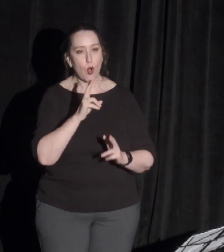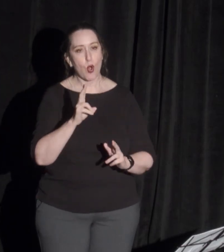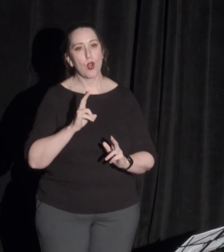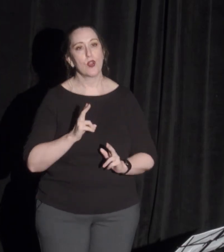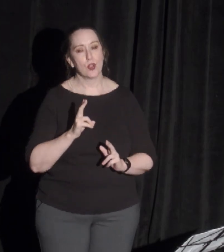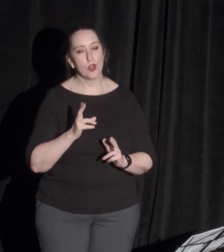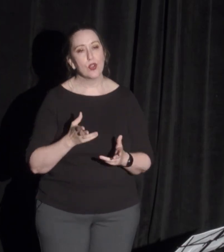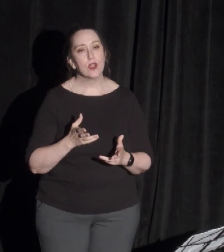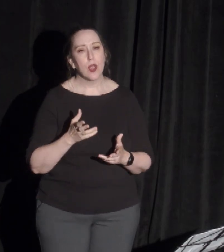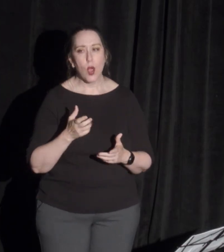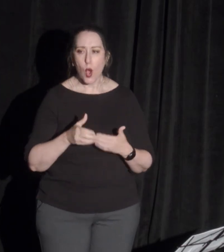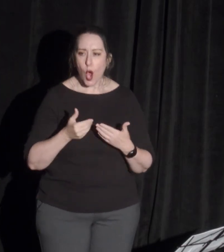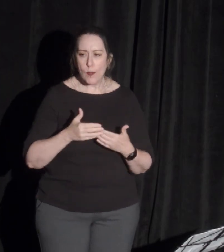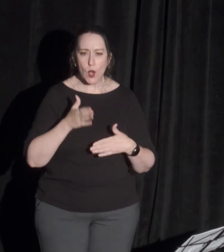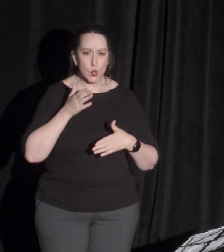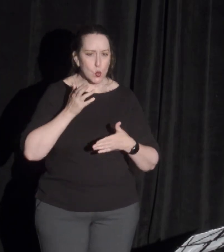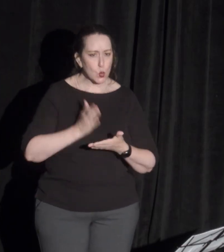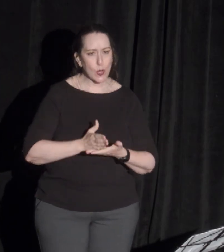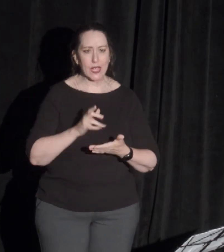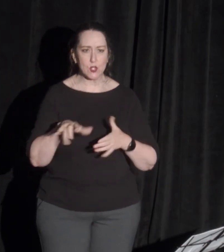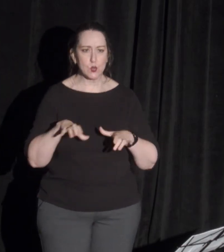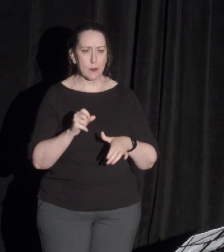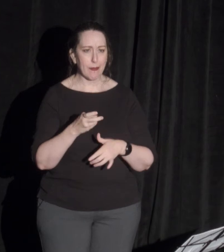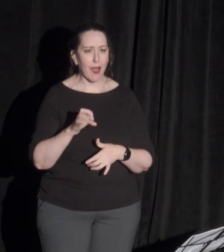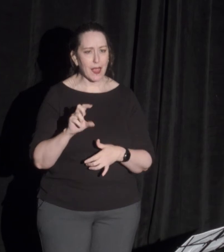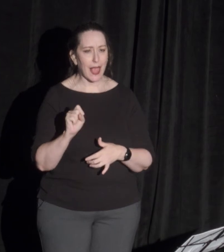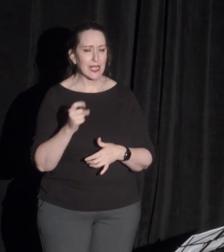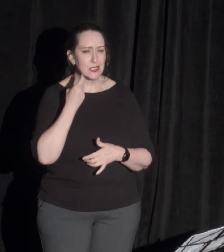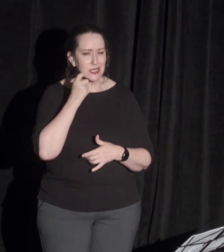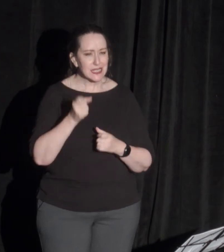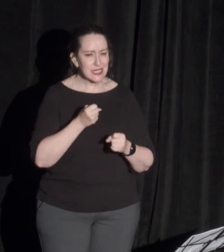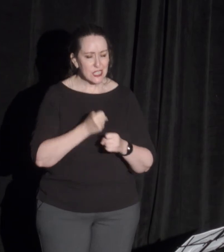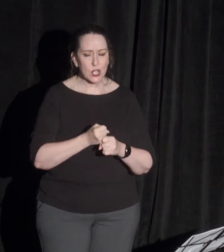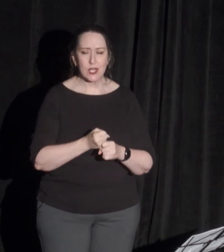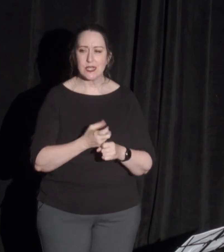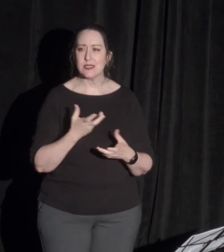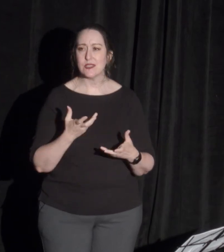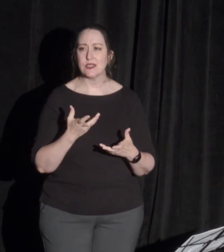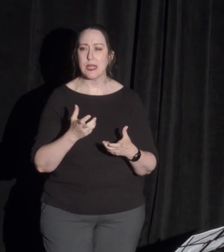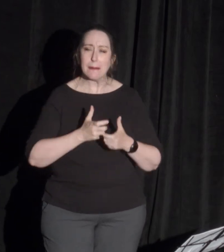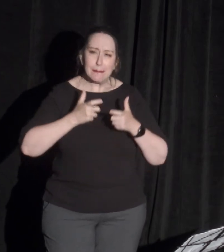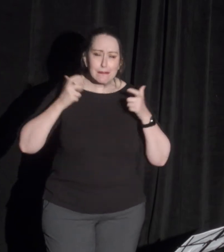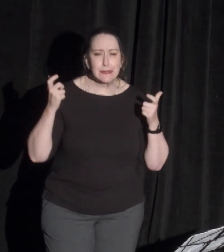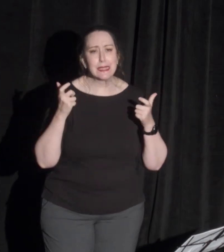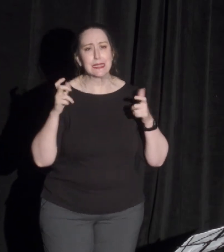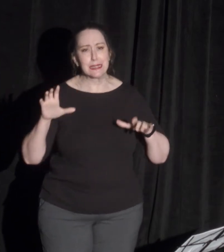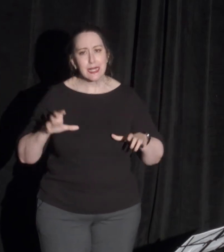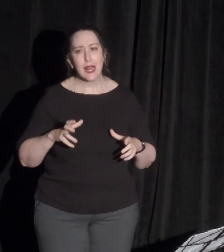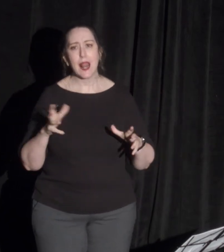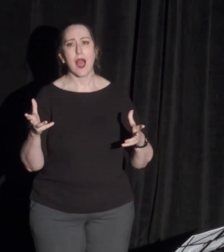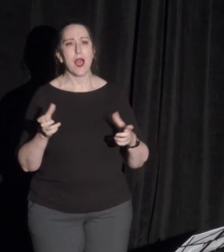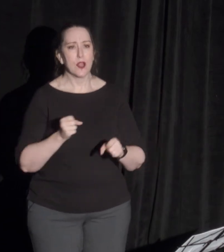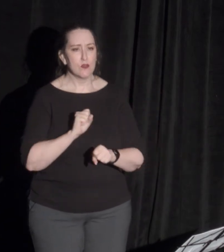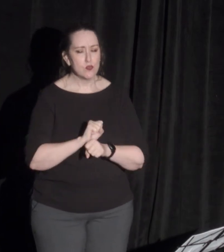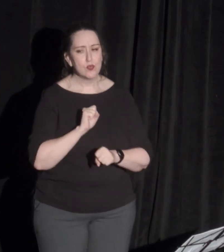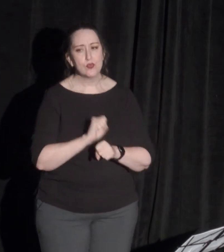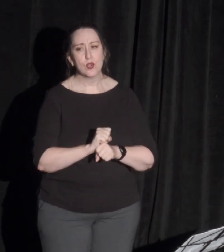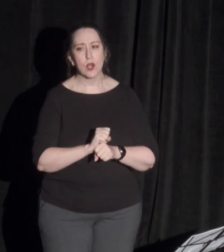know, we almost quit doing this podcast in the past year because it's a lot of work, and we're dealing with a lot of